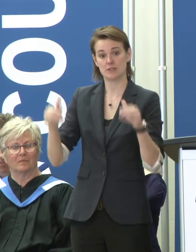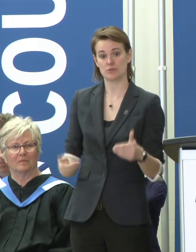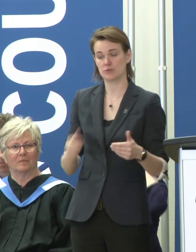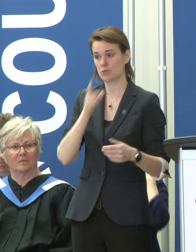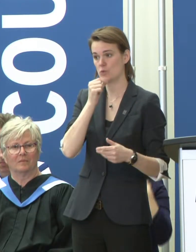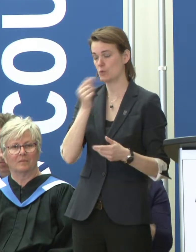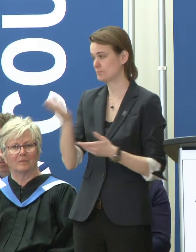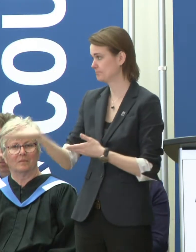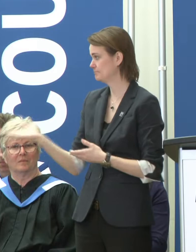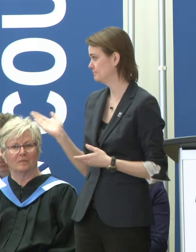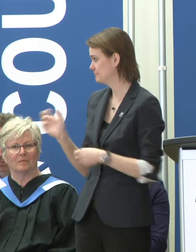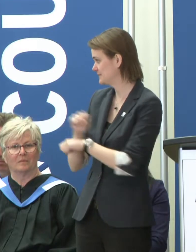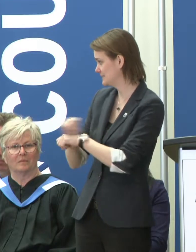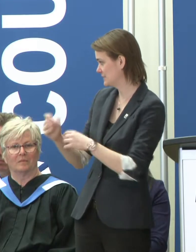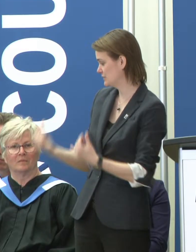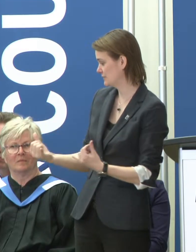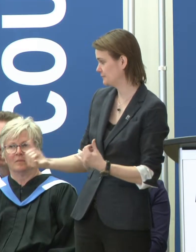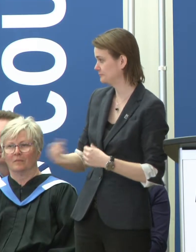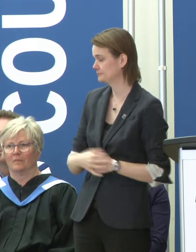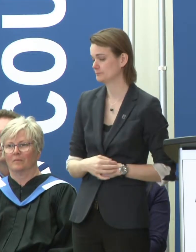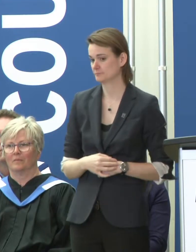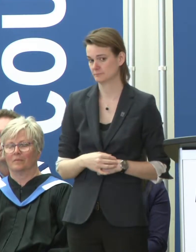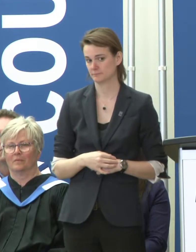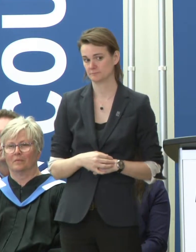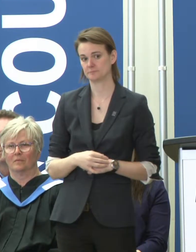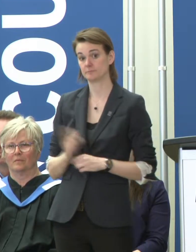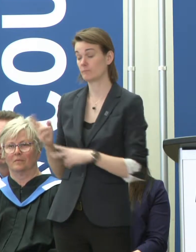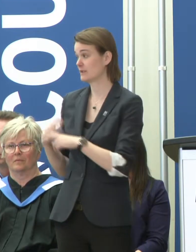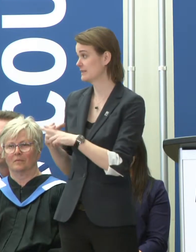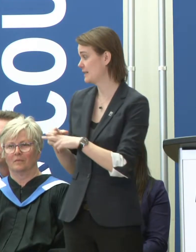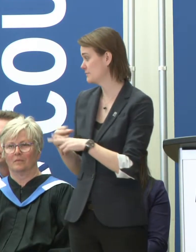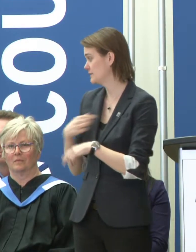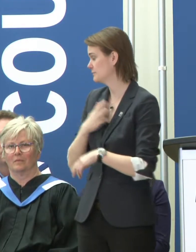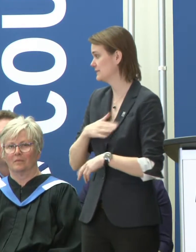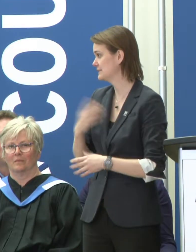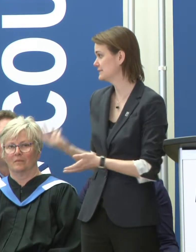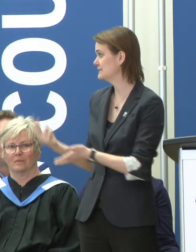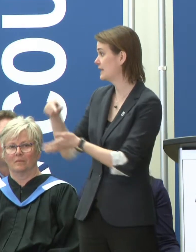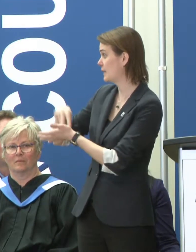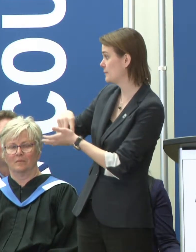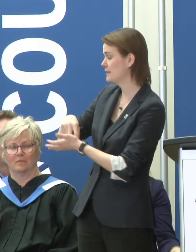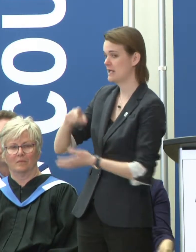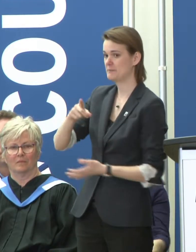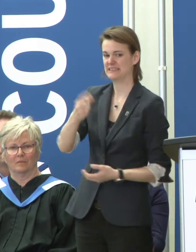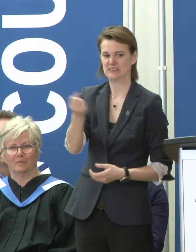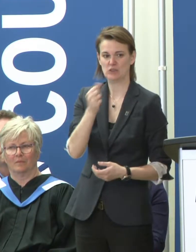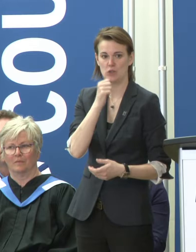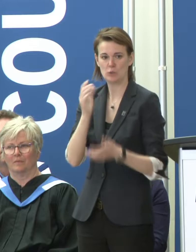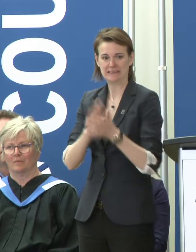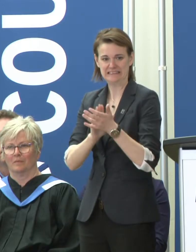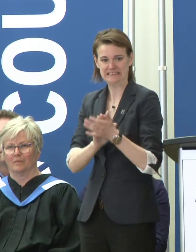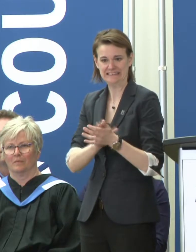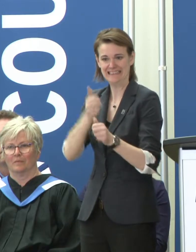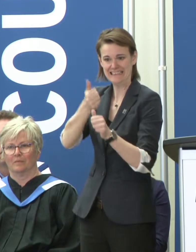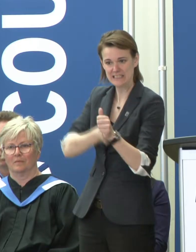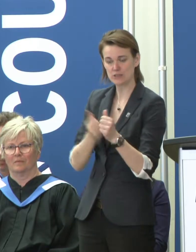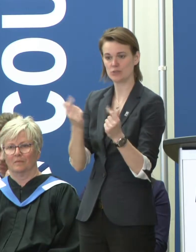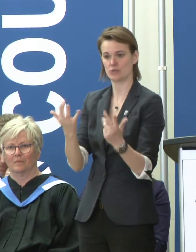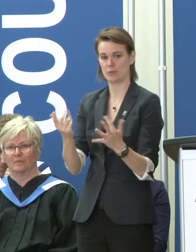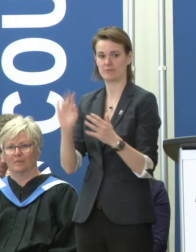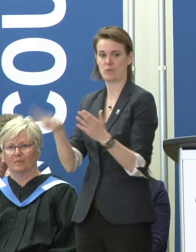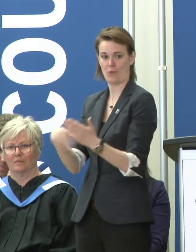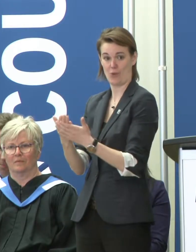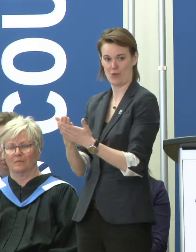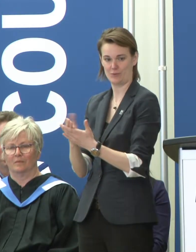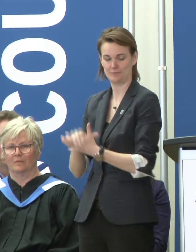guests, and I would ask, as I call their name, that they rise, but I would ask that you hold your applause until everyone is